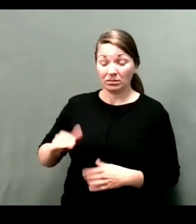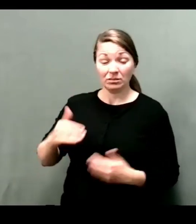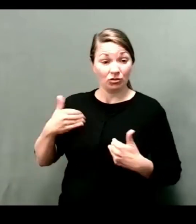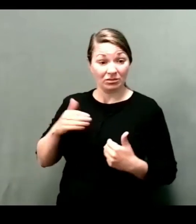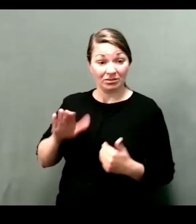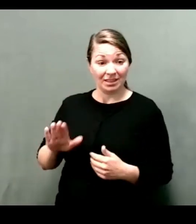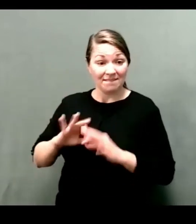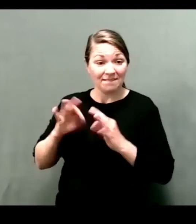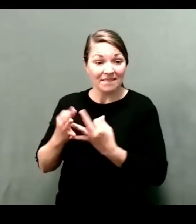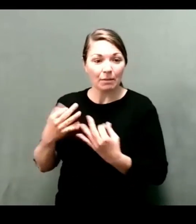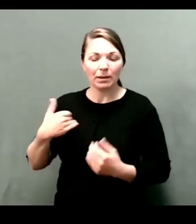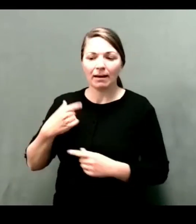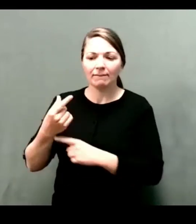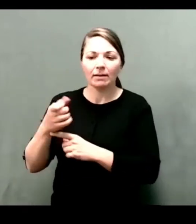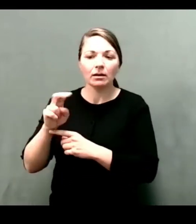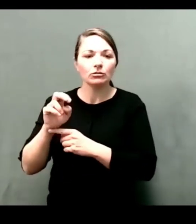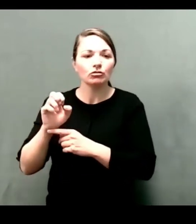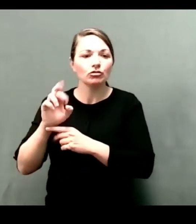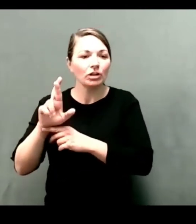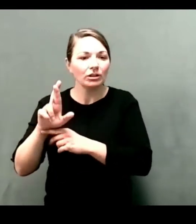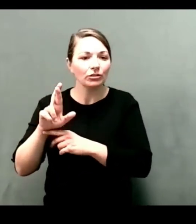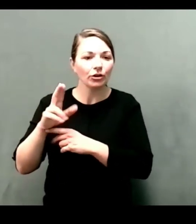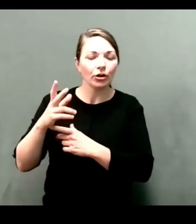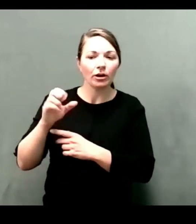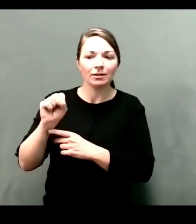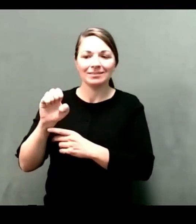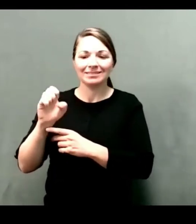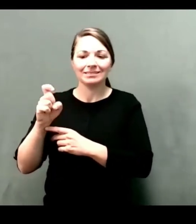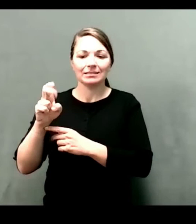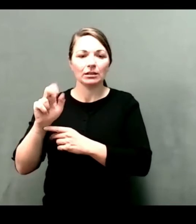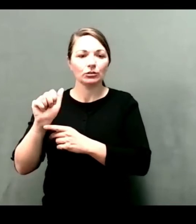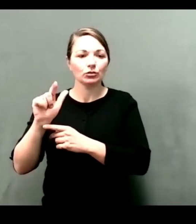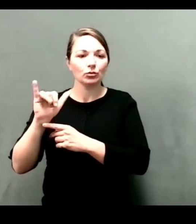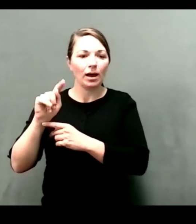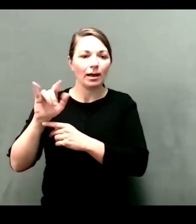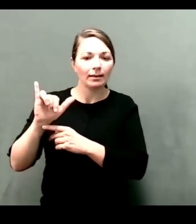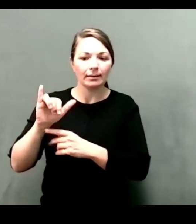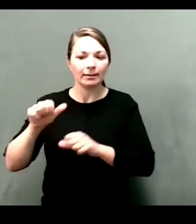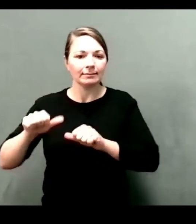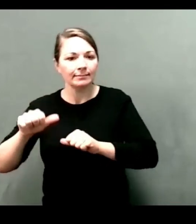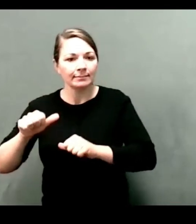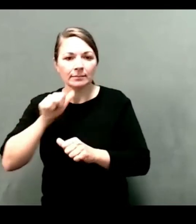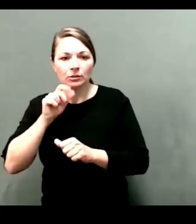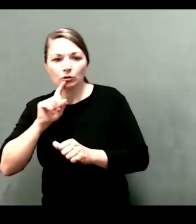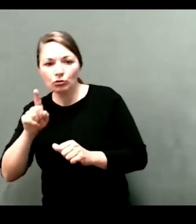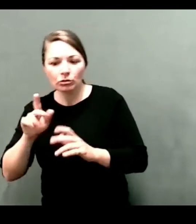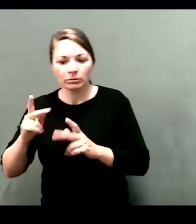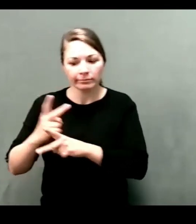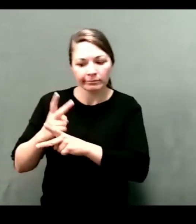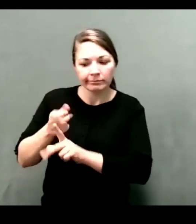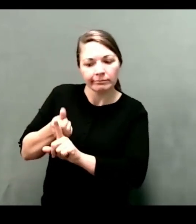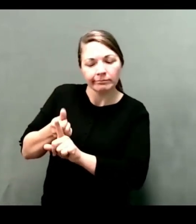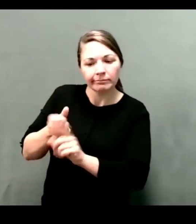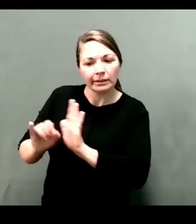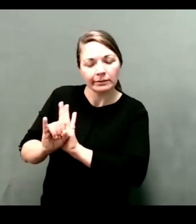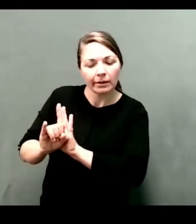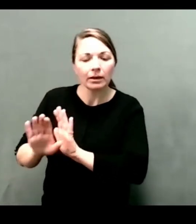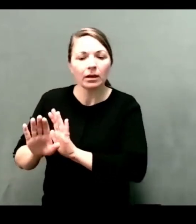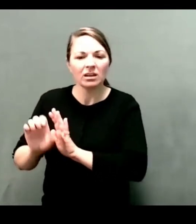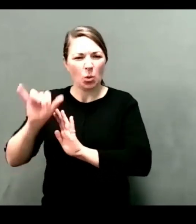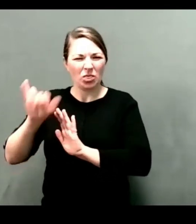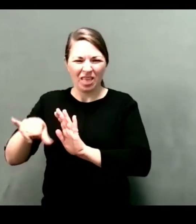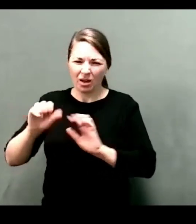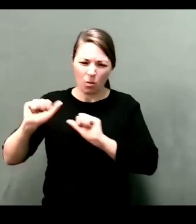family, along with some other stressors that were impacting and that had a role in what happened and the climate around what happened